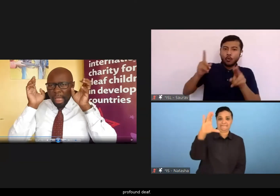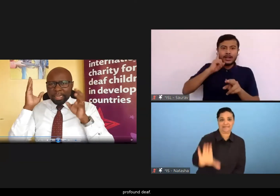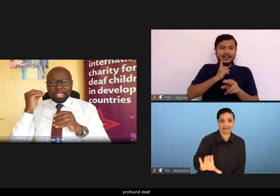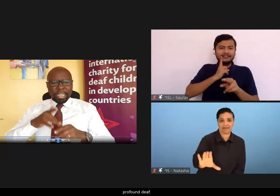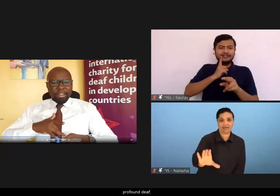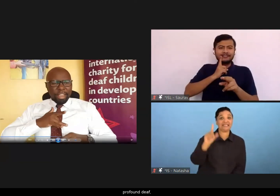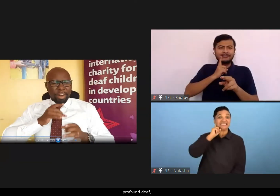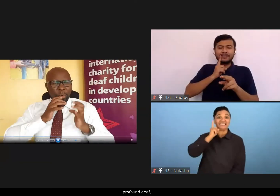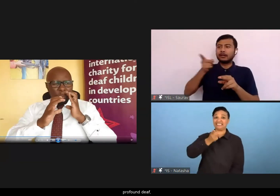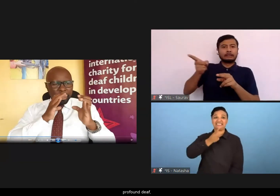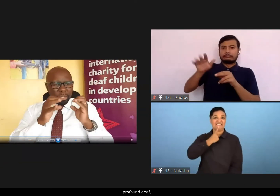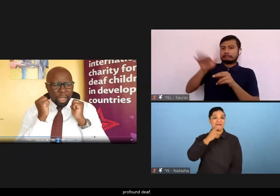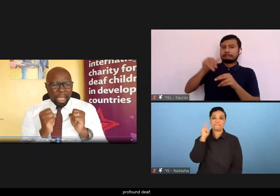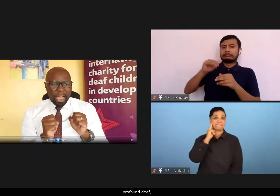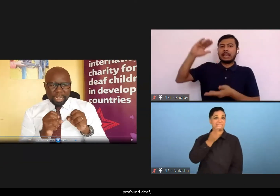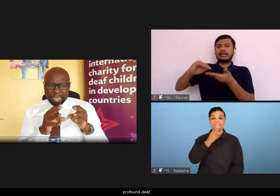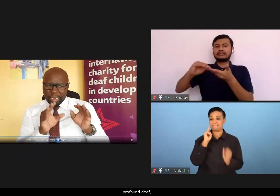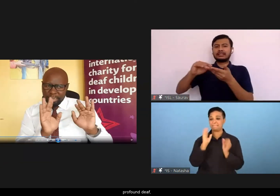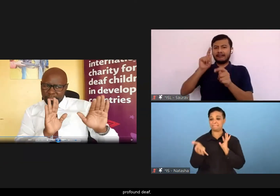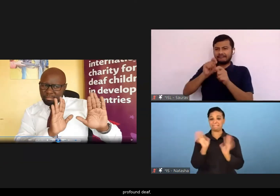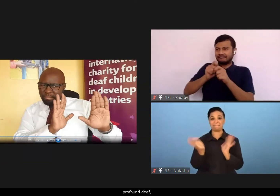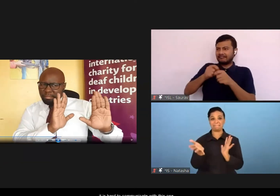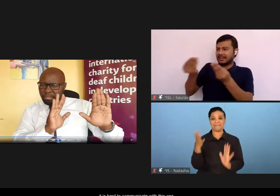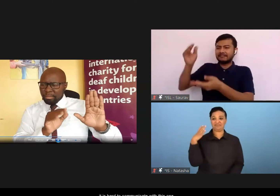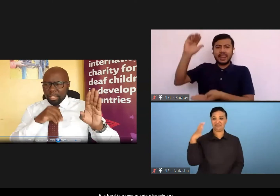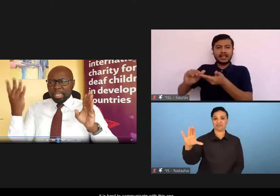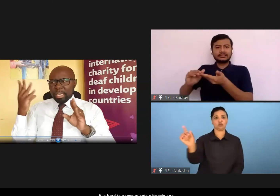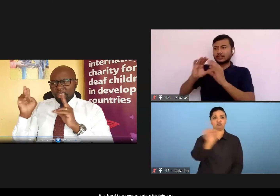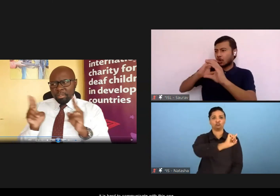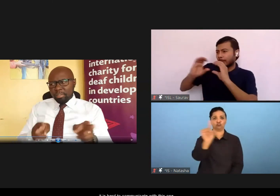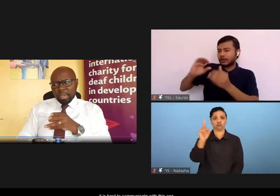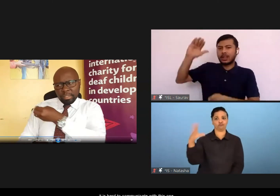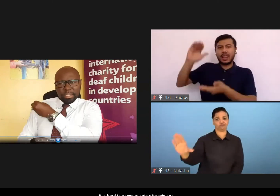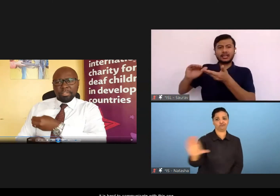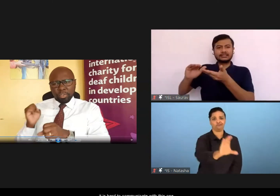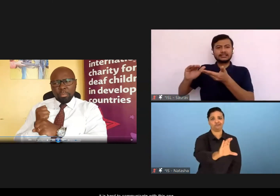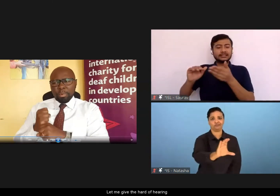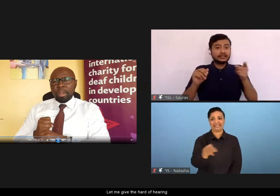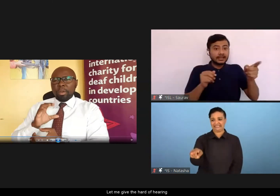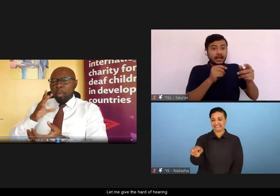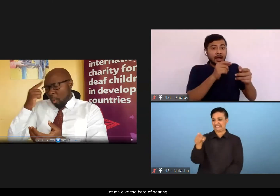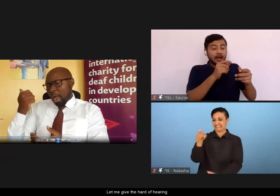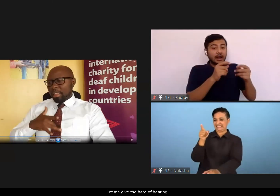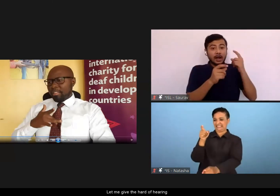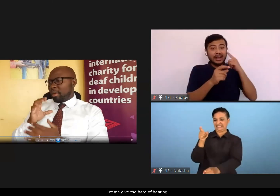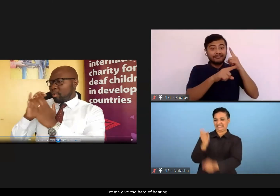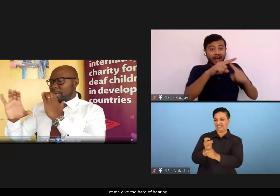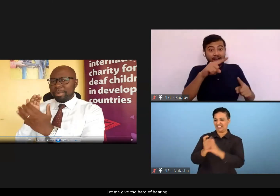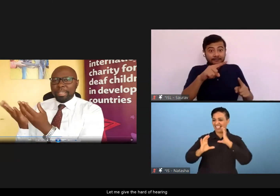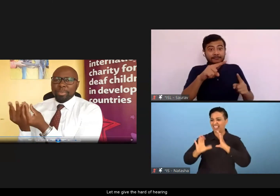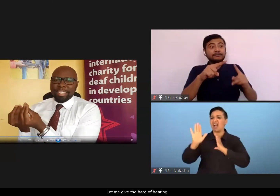deaf. Because the ones that are profound deaf, teachers will be like, it's hard to communicate with this one. Let me give the hard of